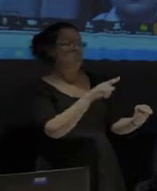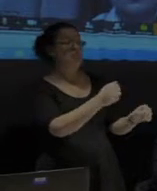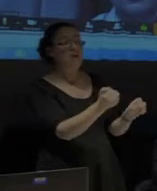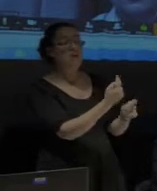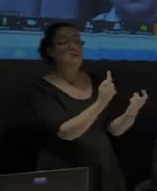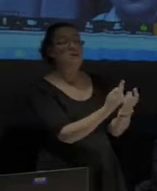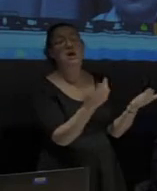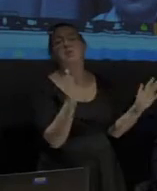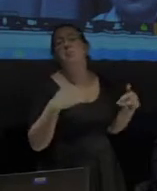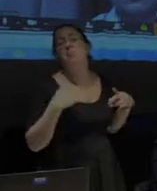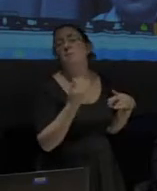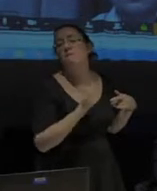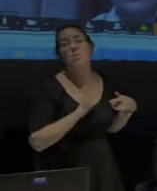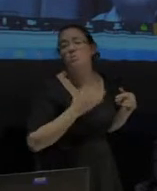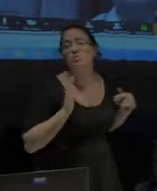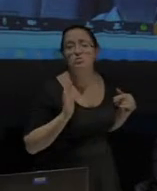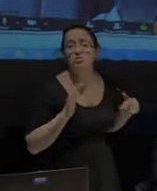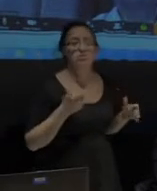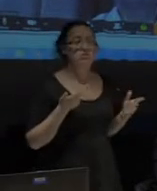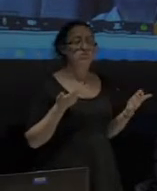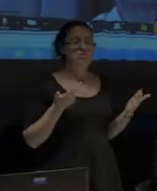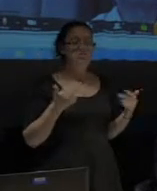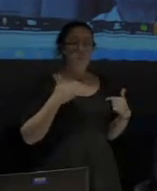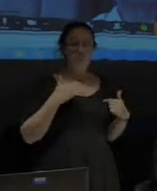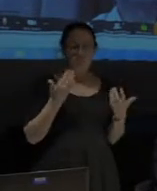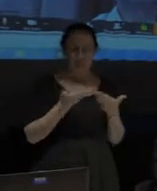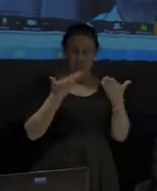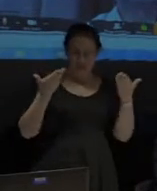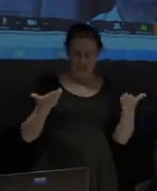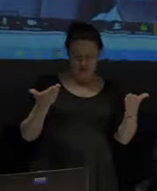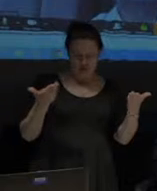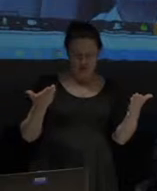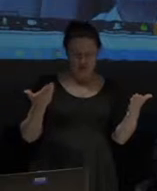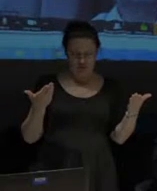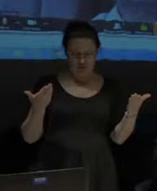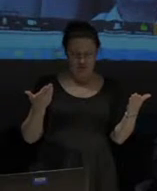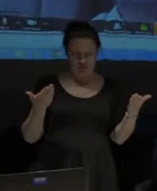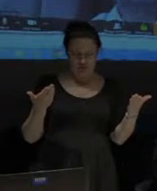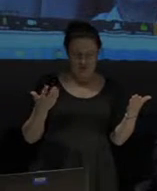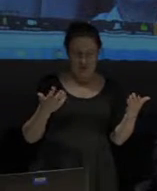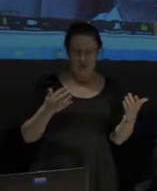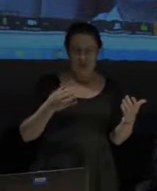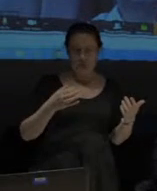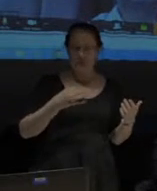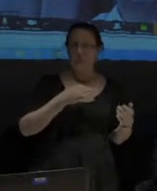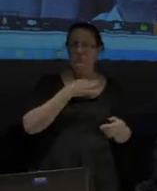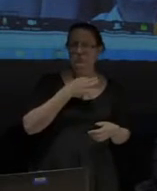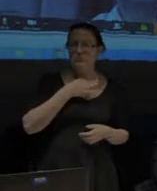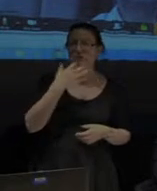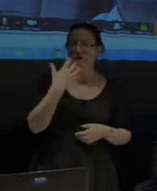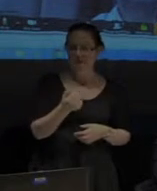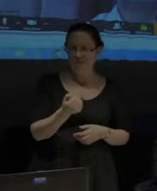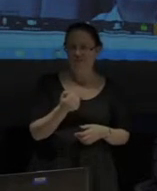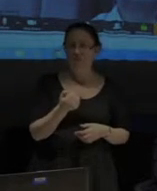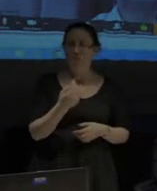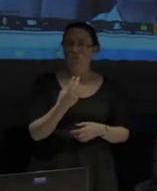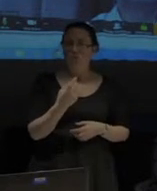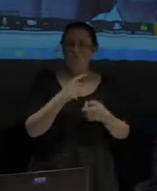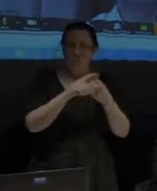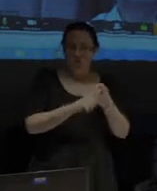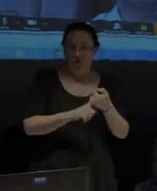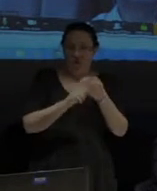me, the balance is actually quite dangerous because you're too reliant on codifying things. It